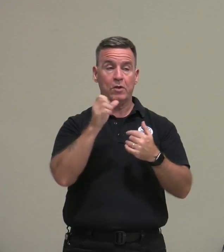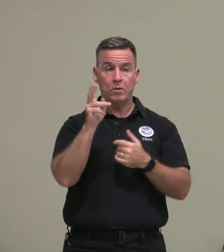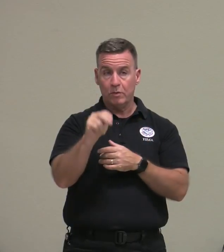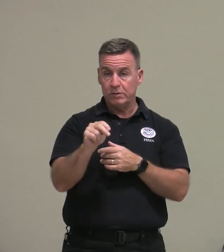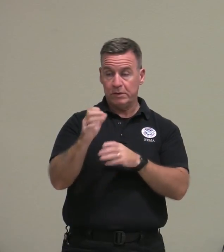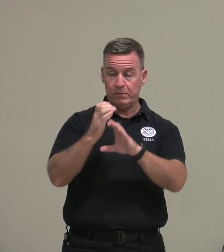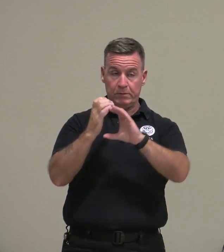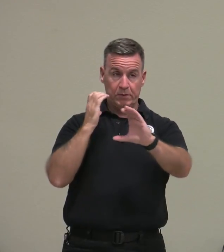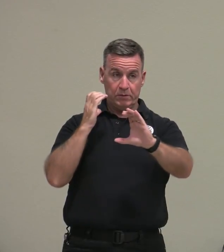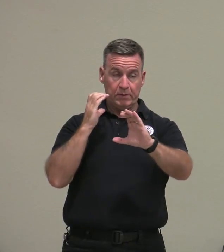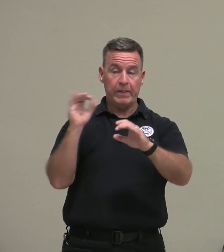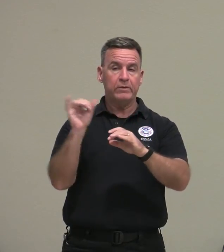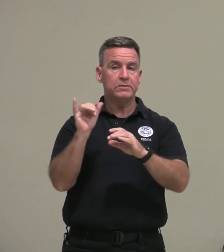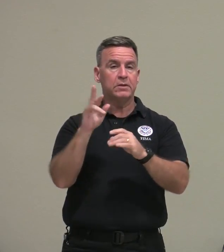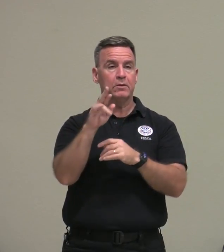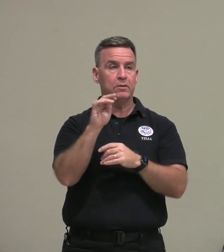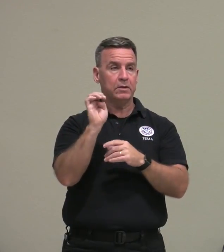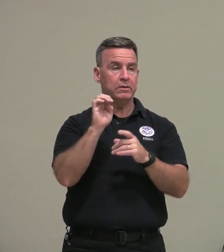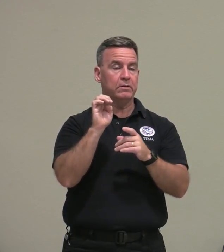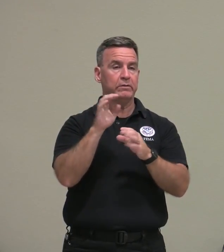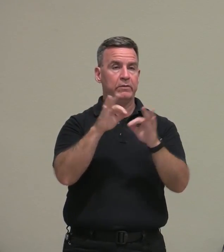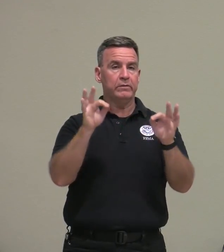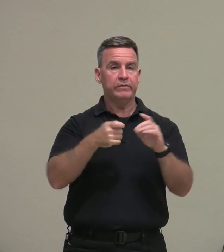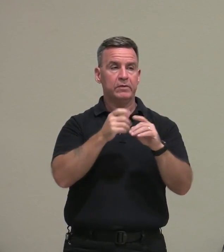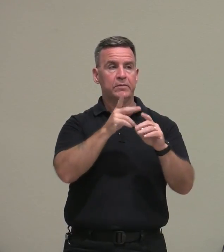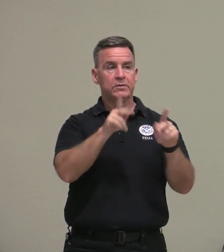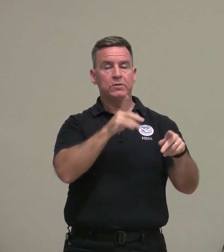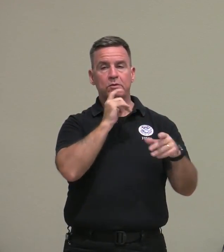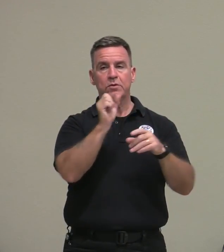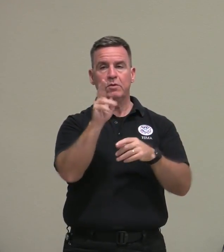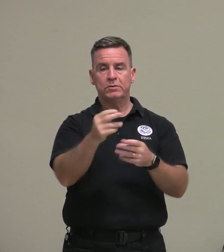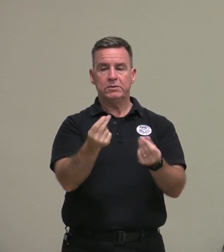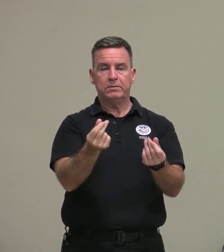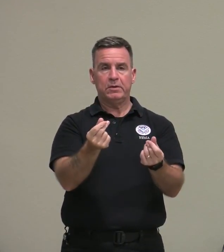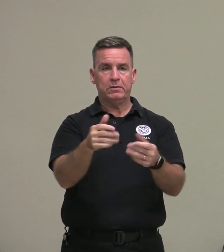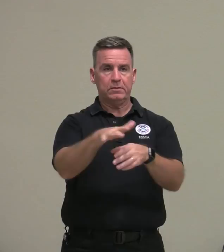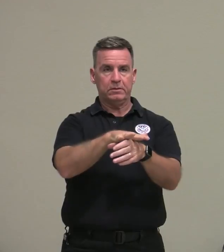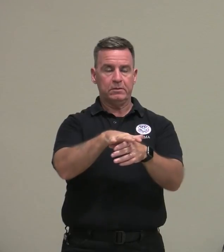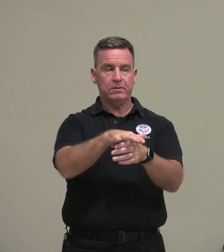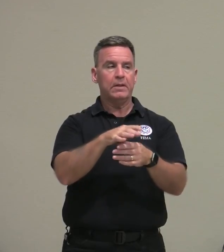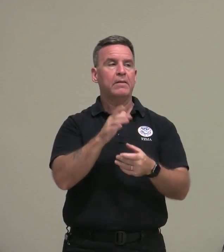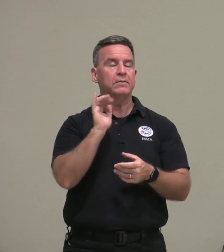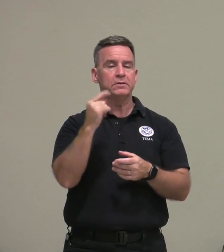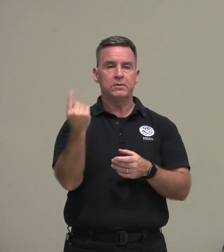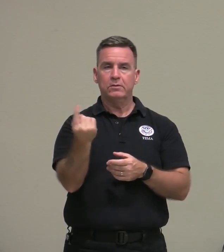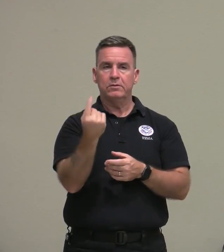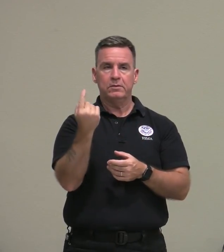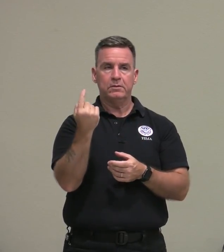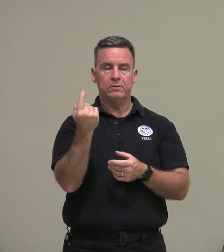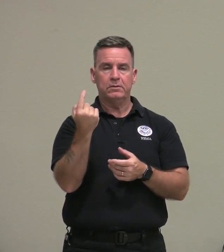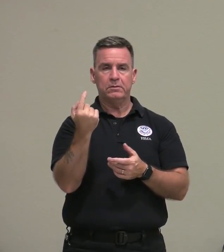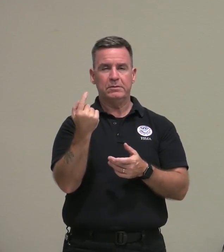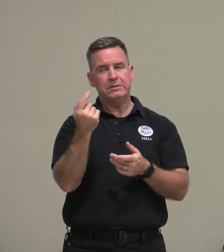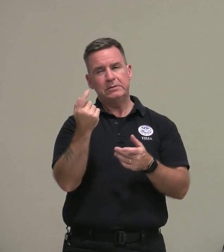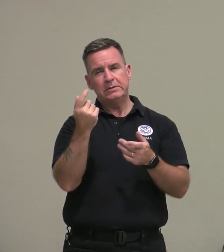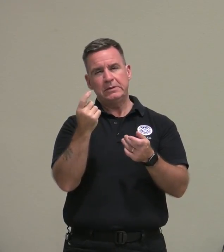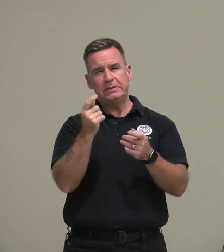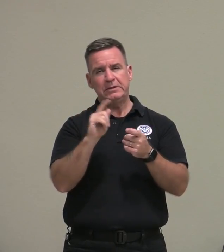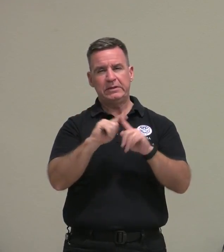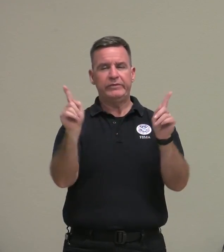mobile home, and also a right of entry form from the individual that owns the park. So that's the only nuanced